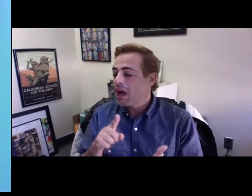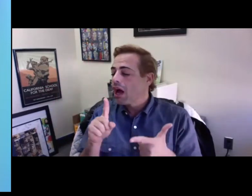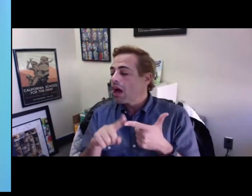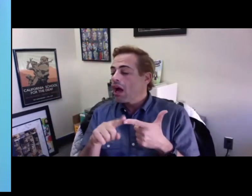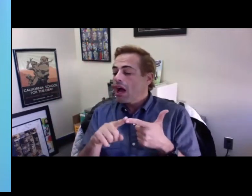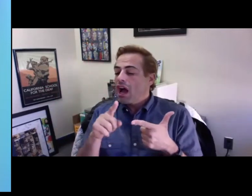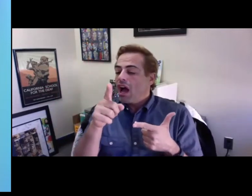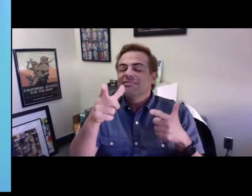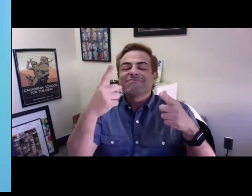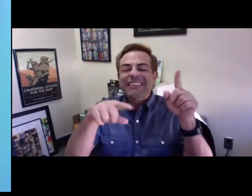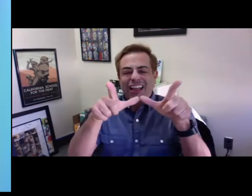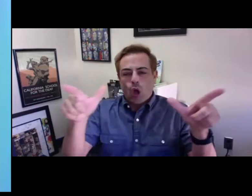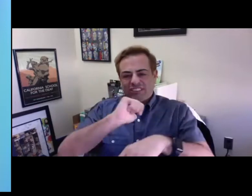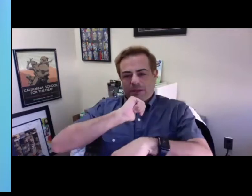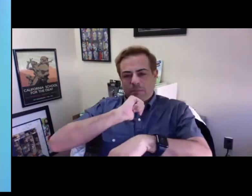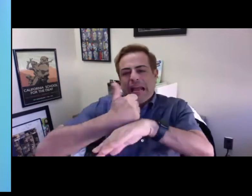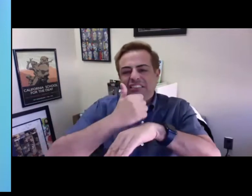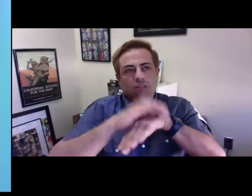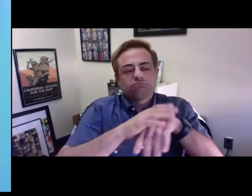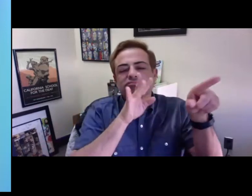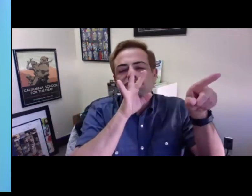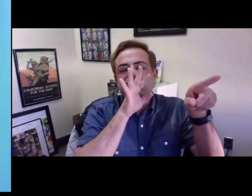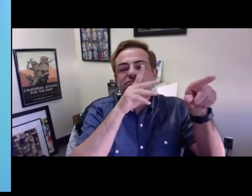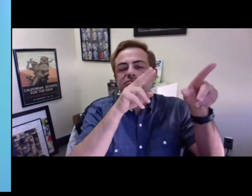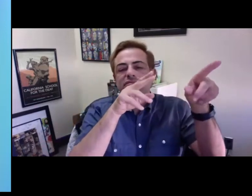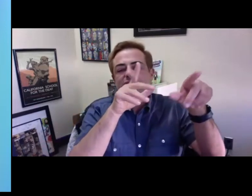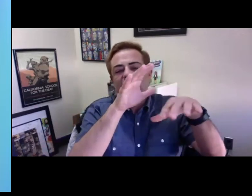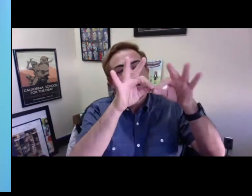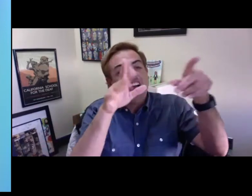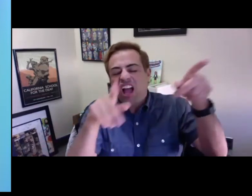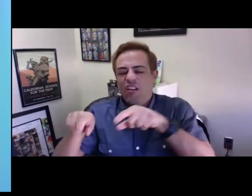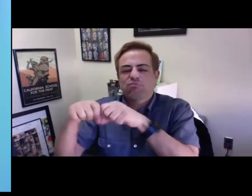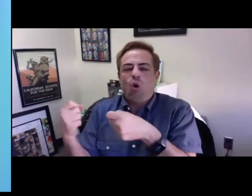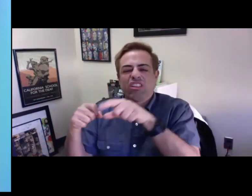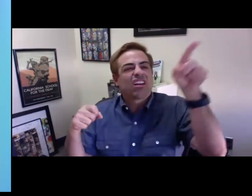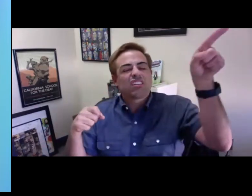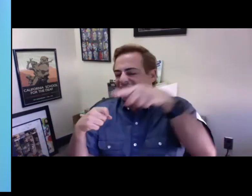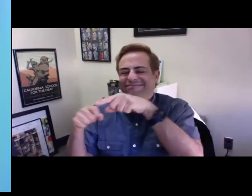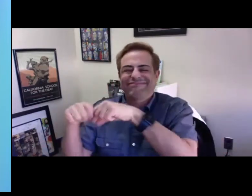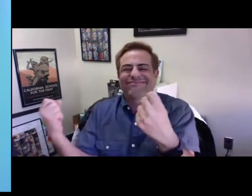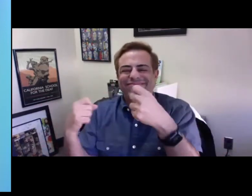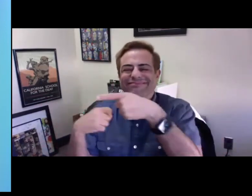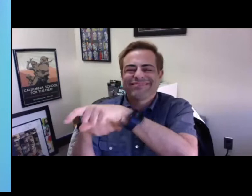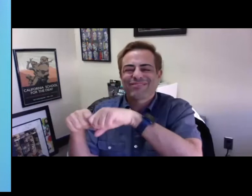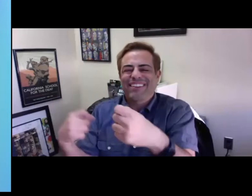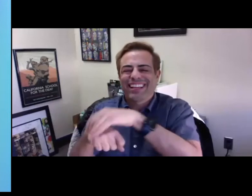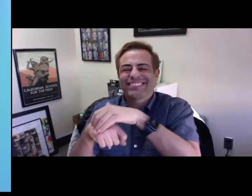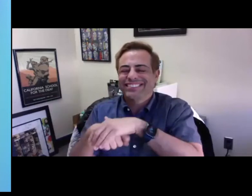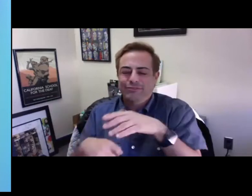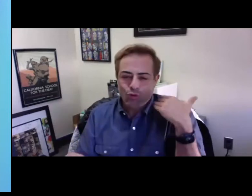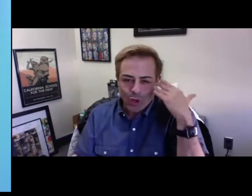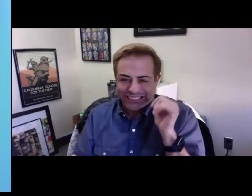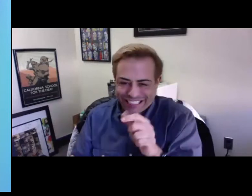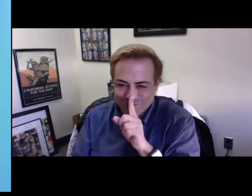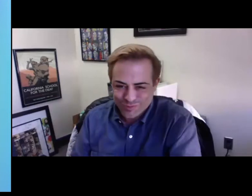is just gestures. That's not true. Or sign language is based on spoken language.